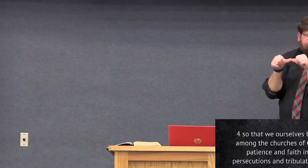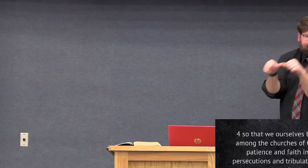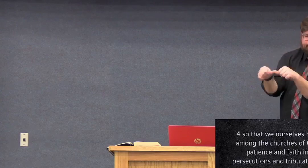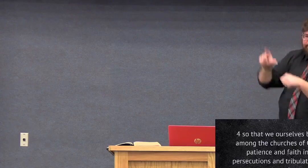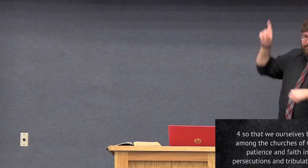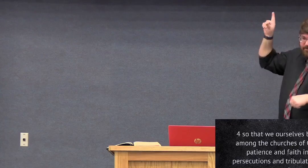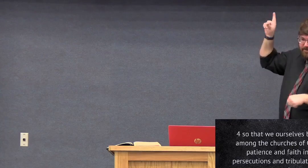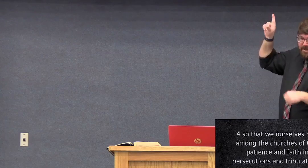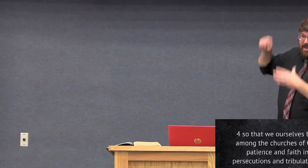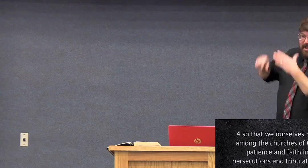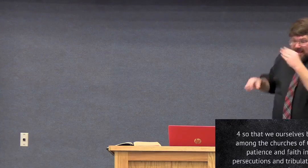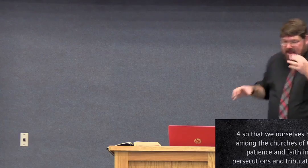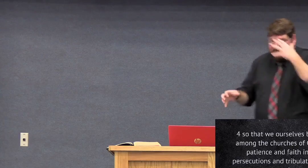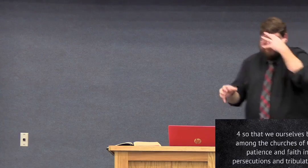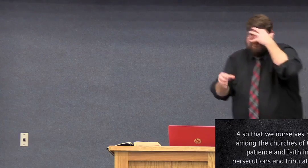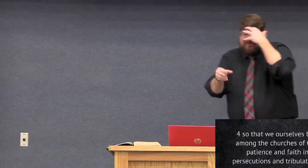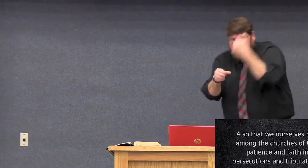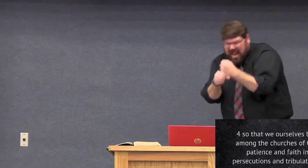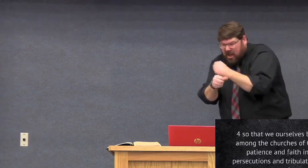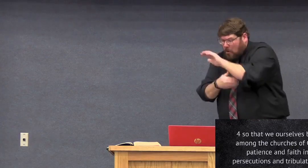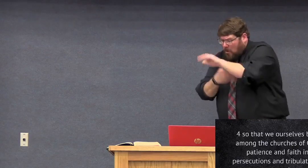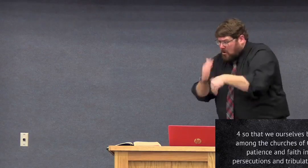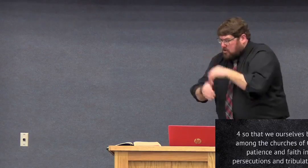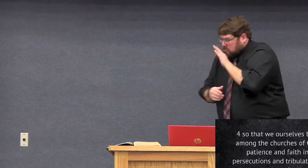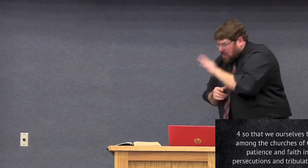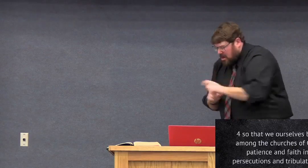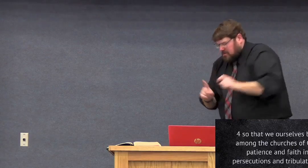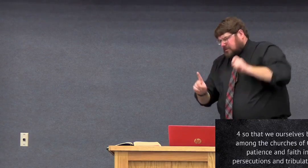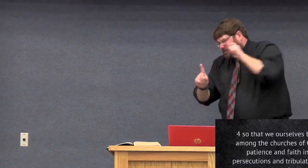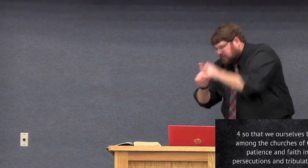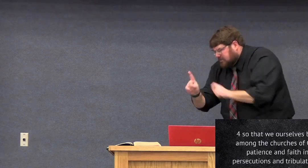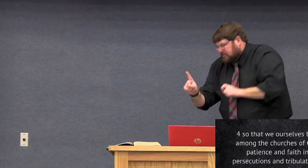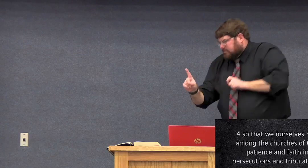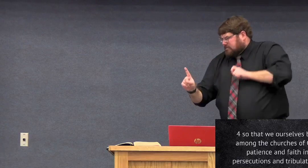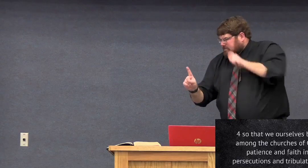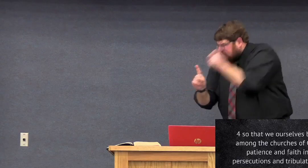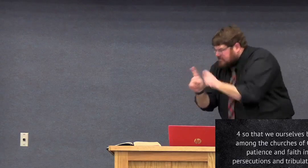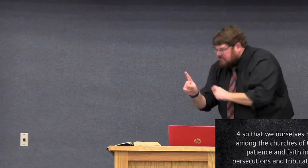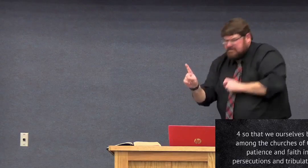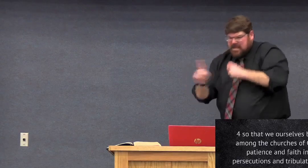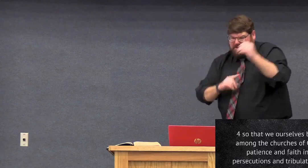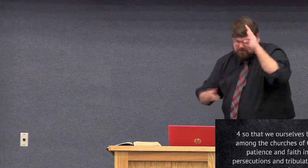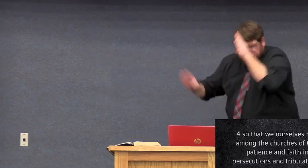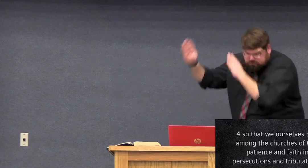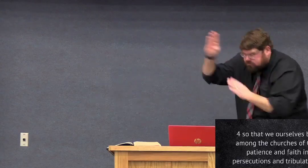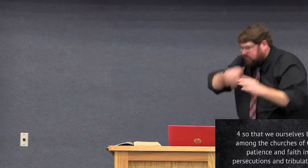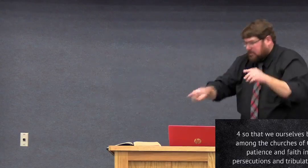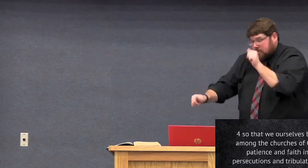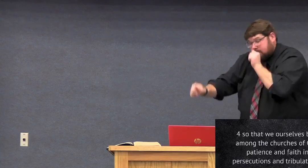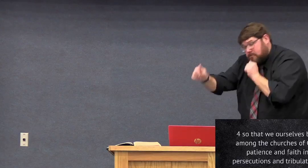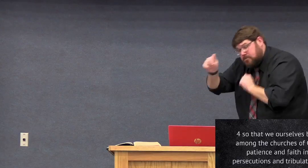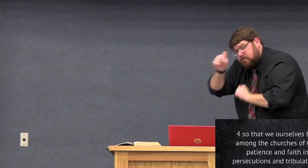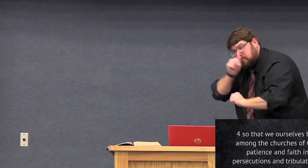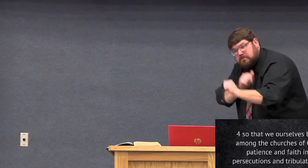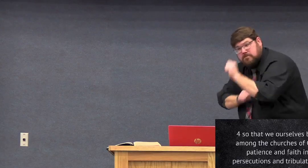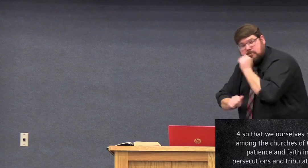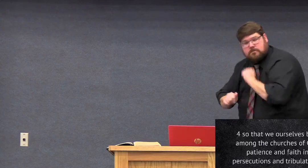That your patience here means your endurance, and the faith in all your persecutions and tribulations that you endure.